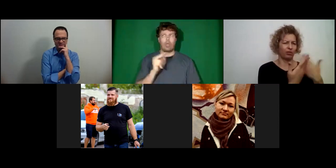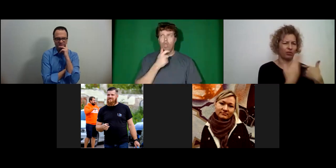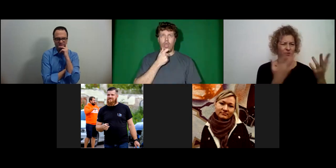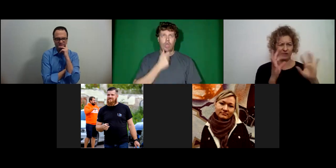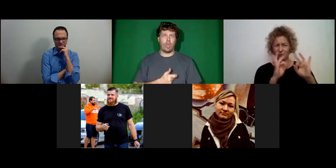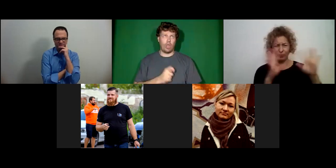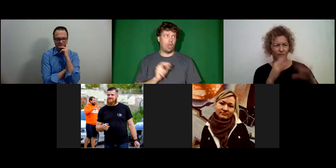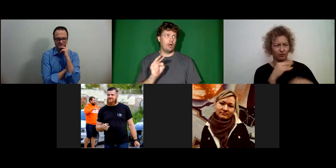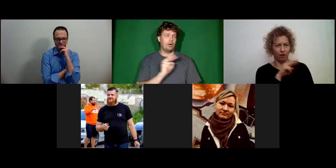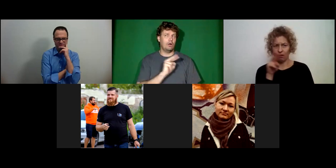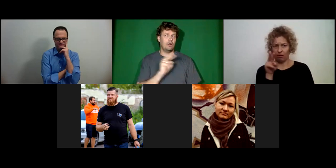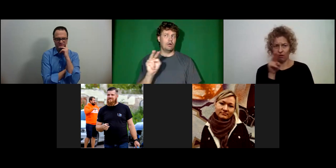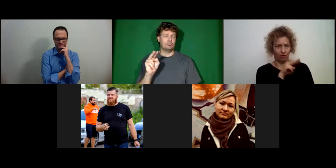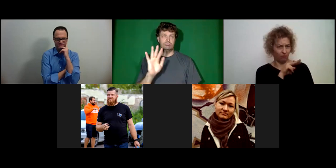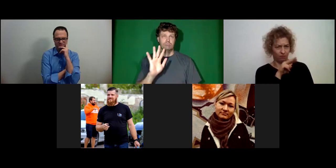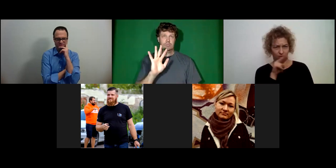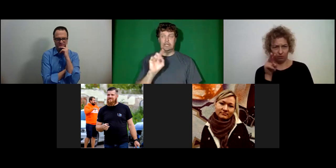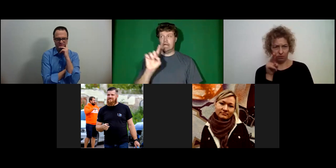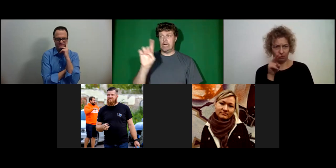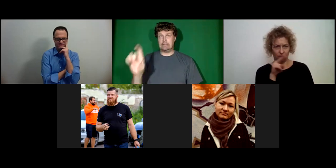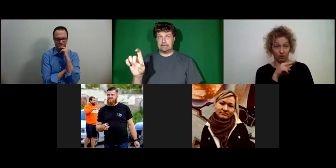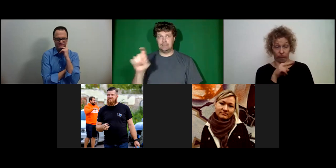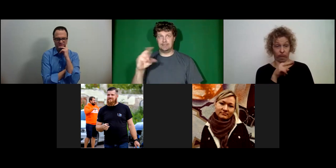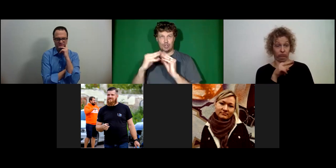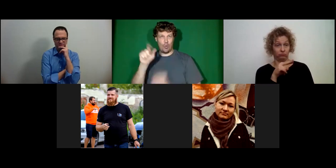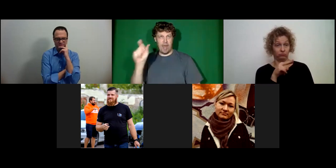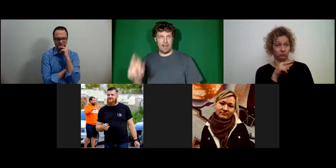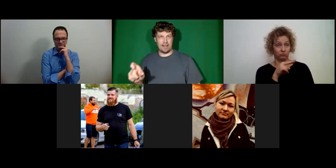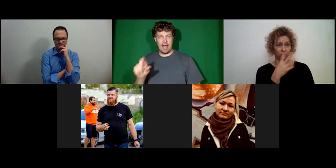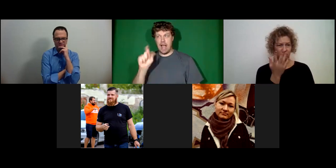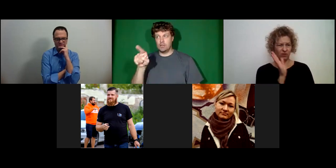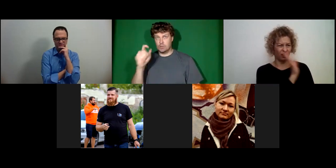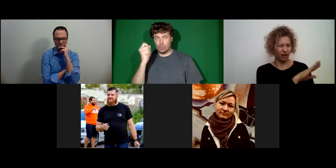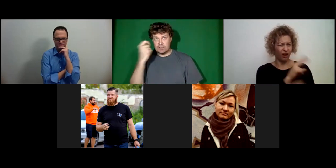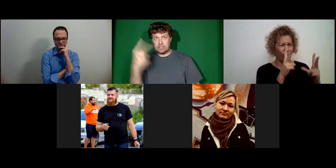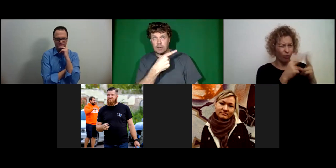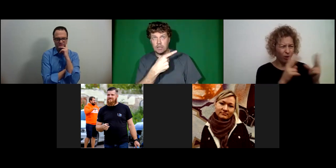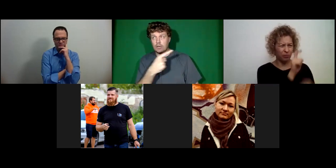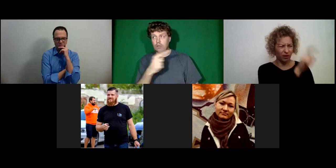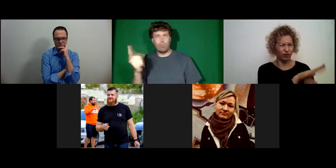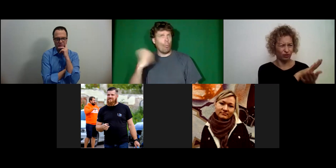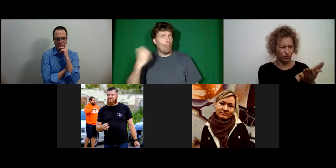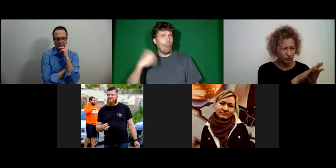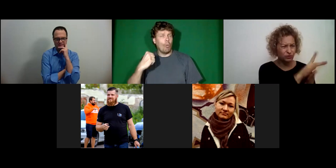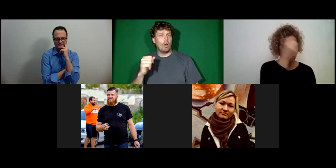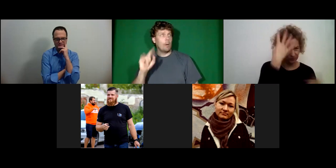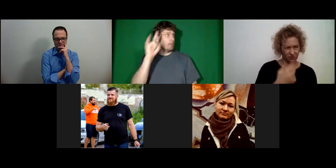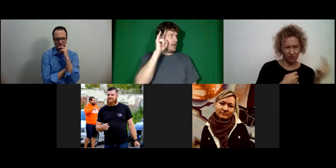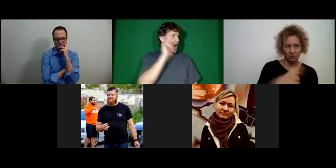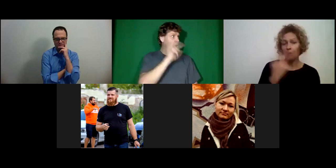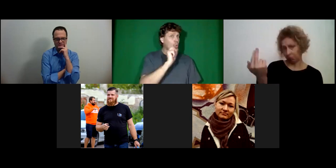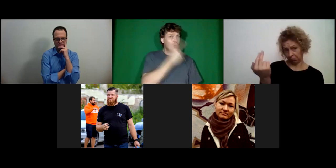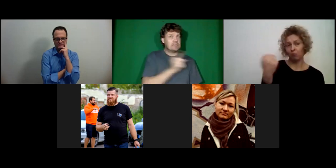no miscommunications whatsoever. And this hearing player was just shocked. And then he asked his Romanian friends, do you understand him?